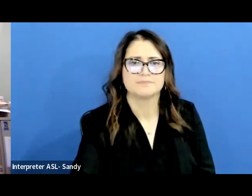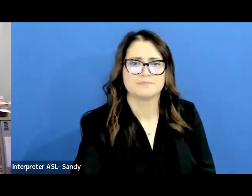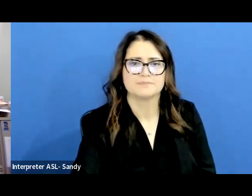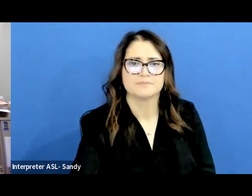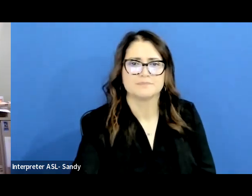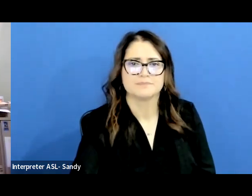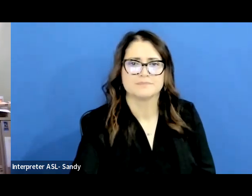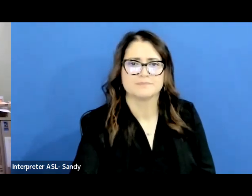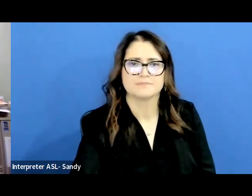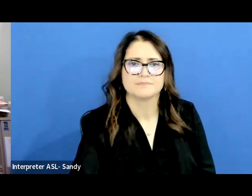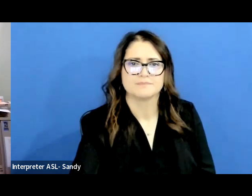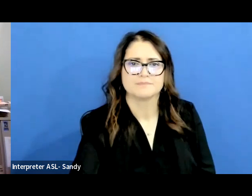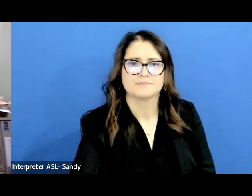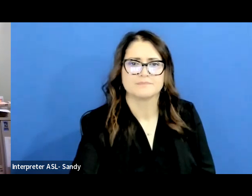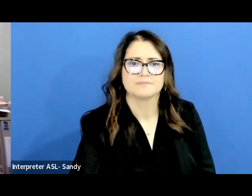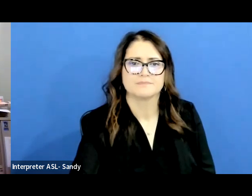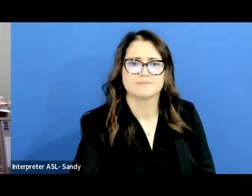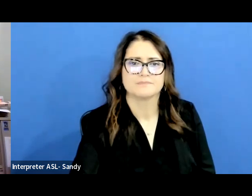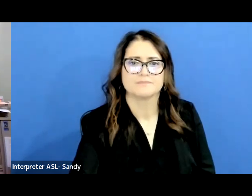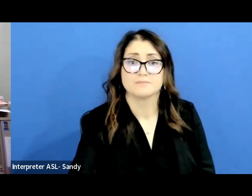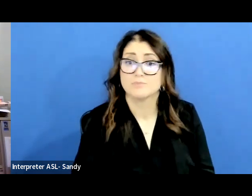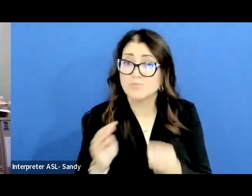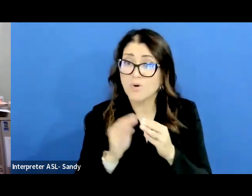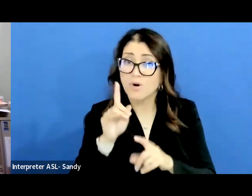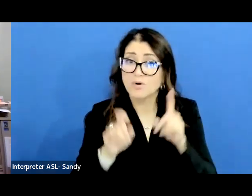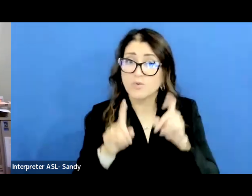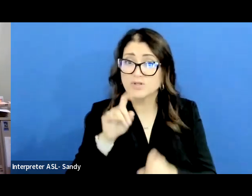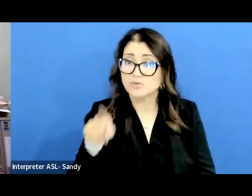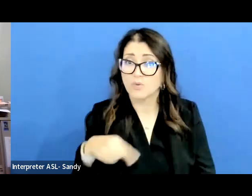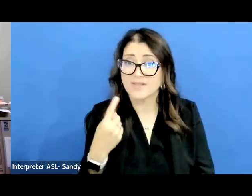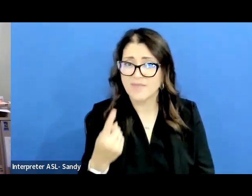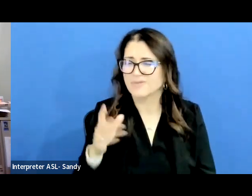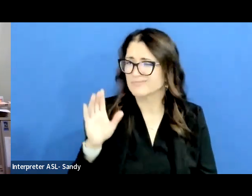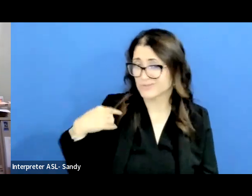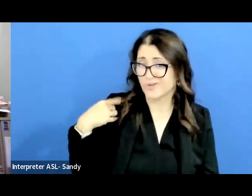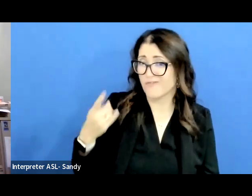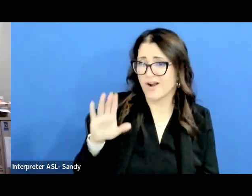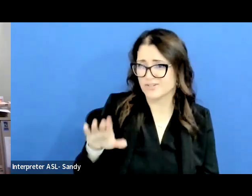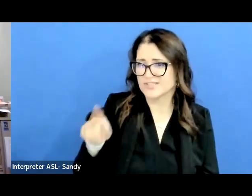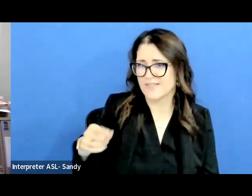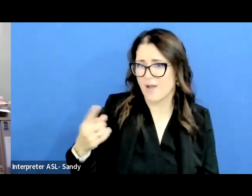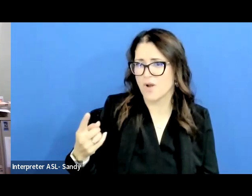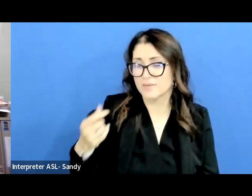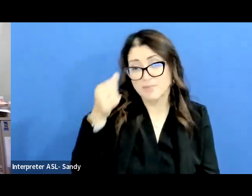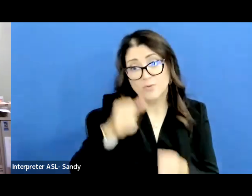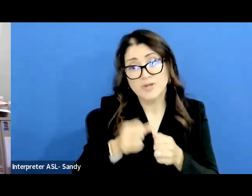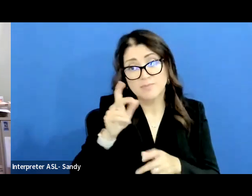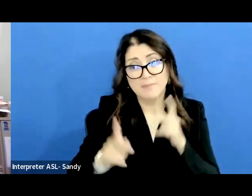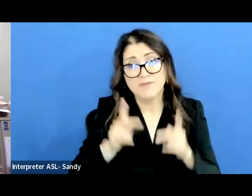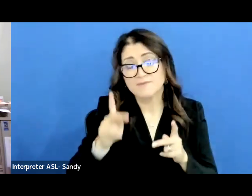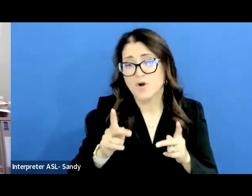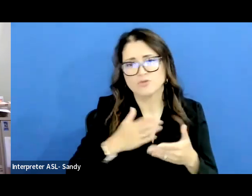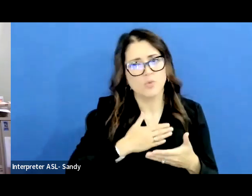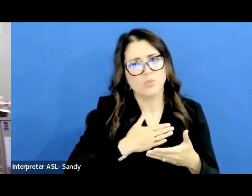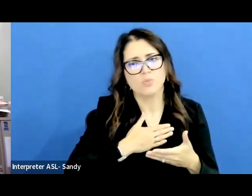Let's see. Do we have another question or just that one? So far, just that one. But remember, folks, you're welcome to type